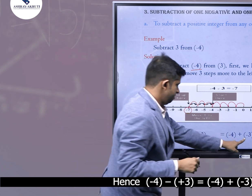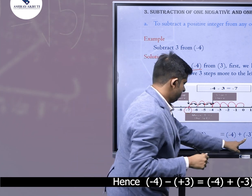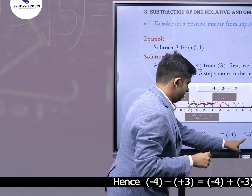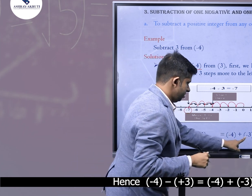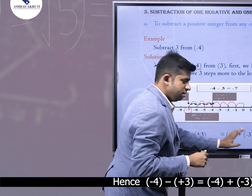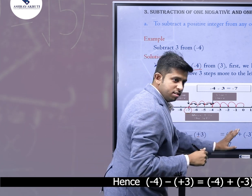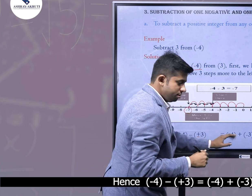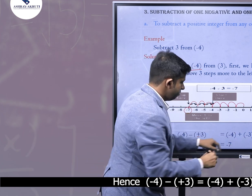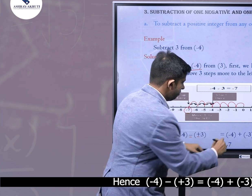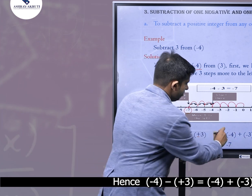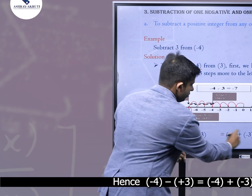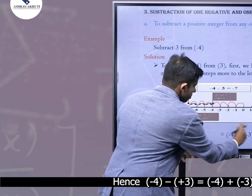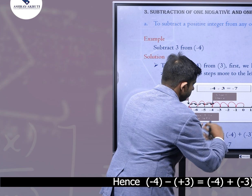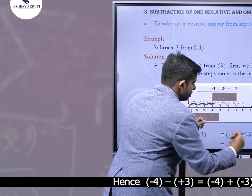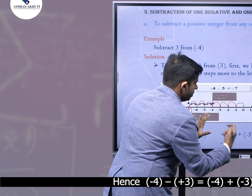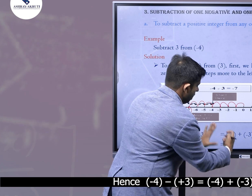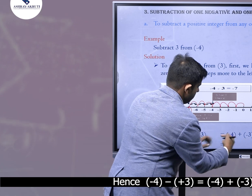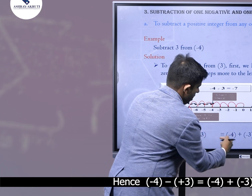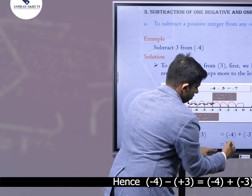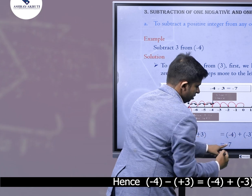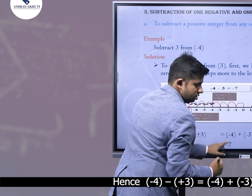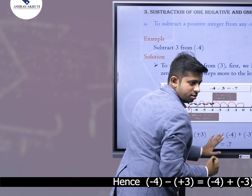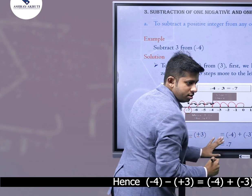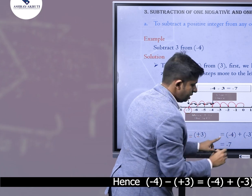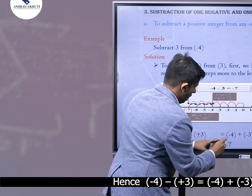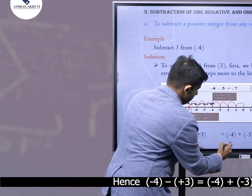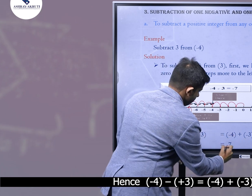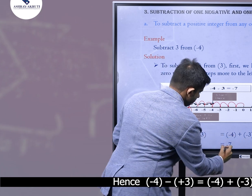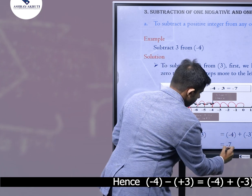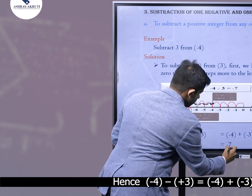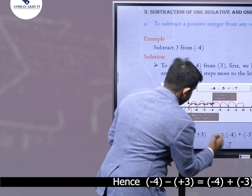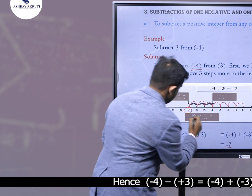is equal to minus 4 plus of minus 3 is equal to minus 7.